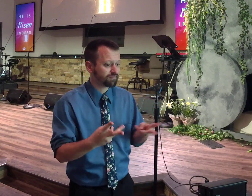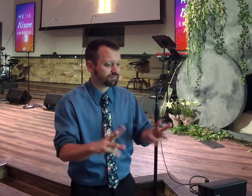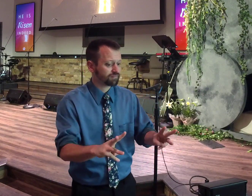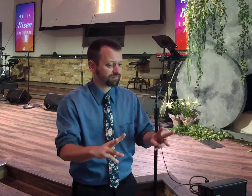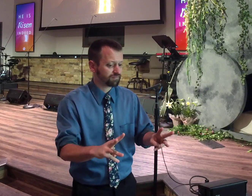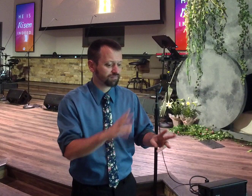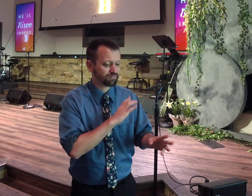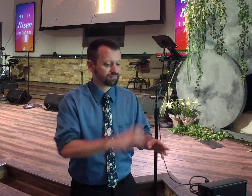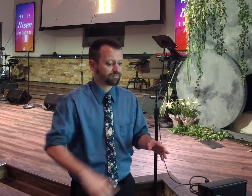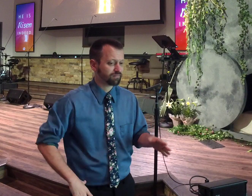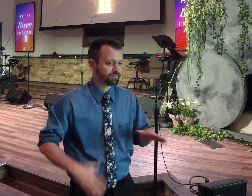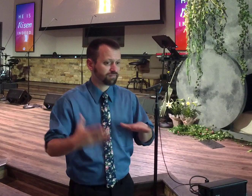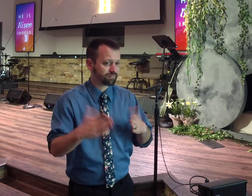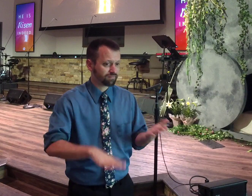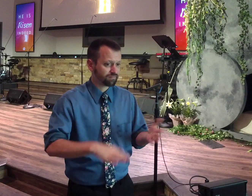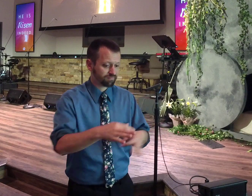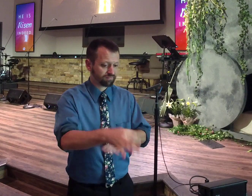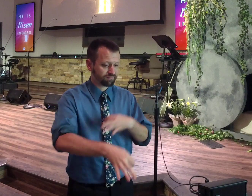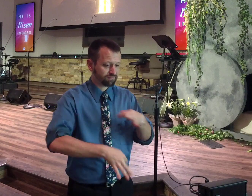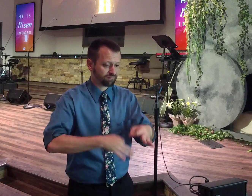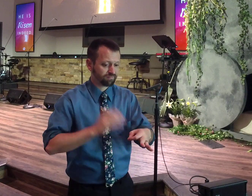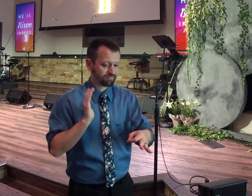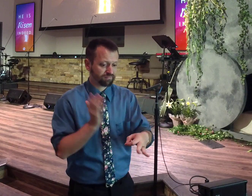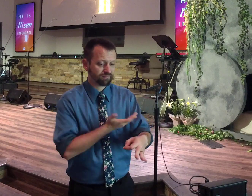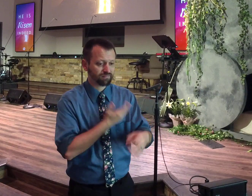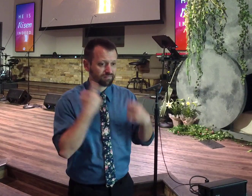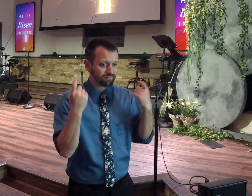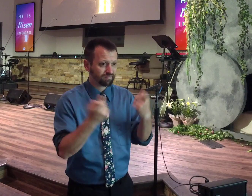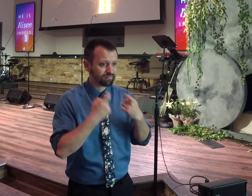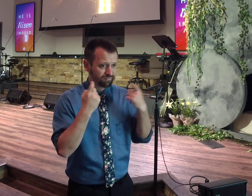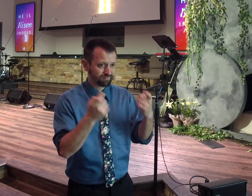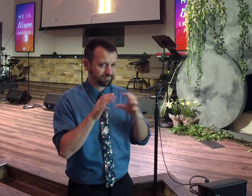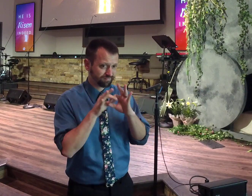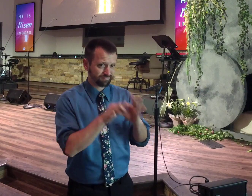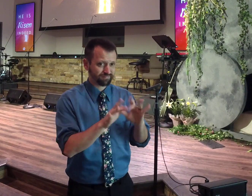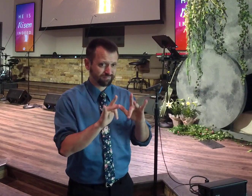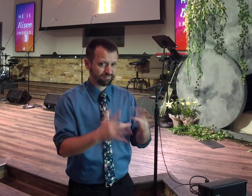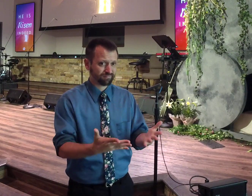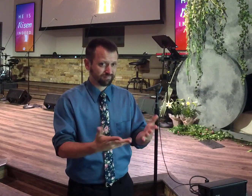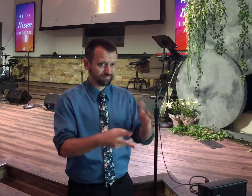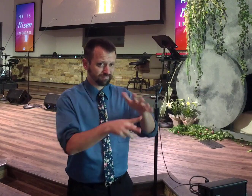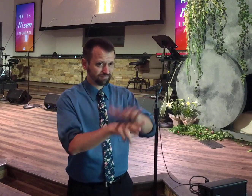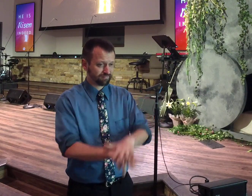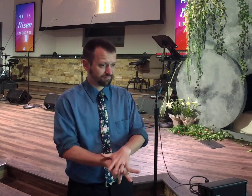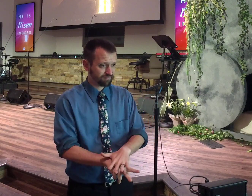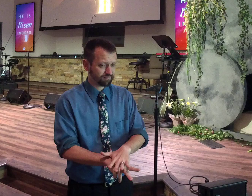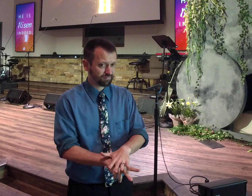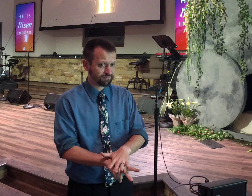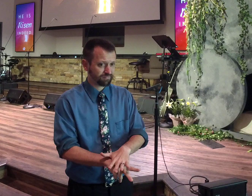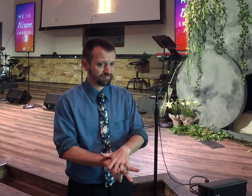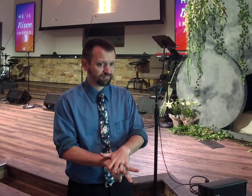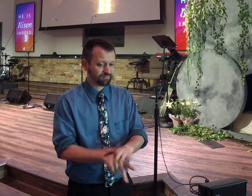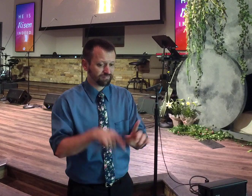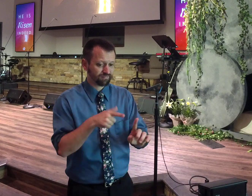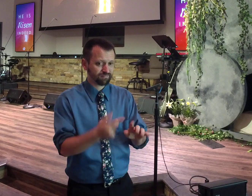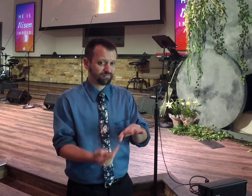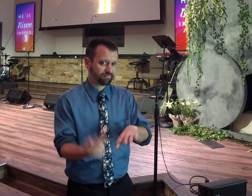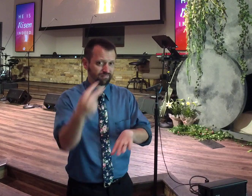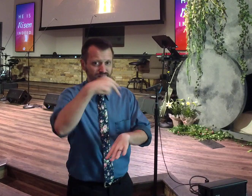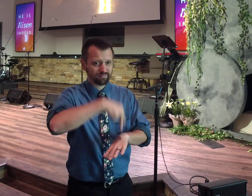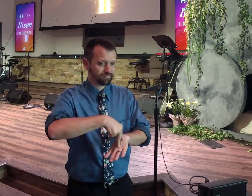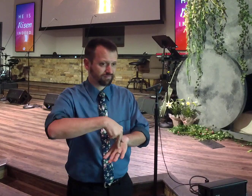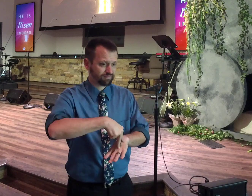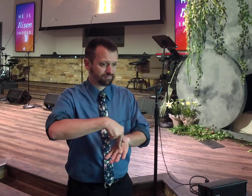Christ died for our sins according to the scriptures. He was buried, and then he what?